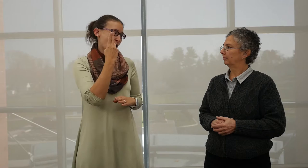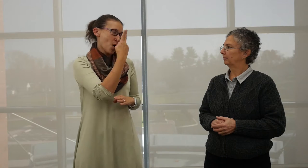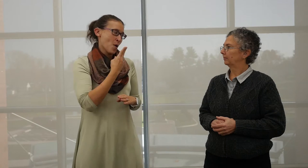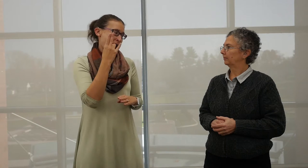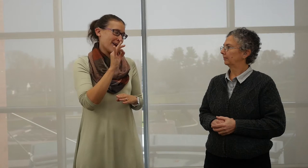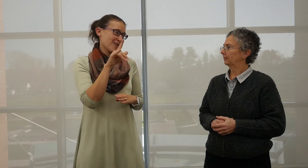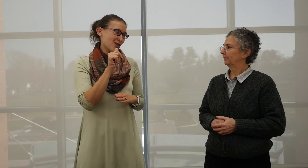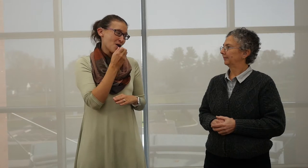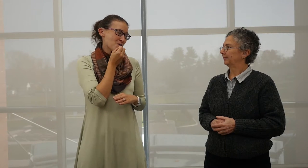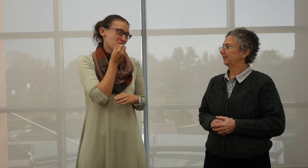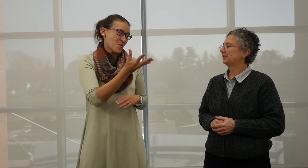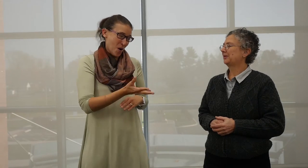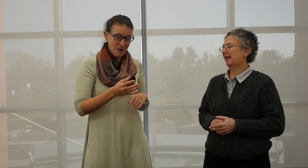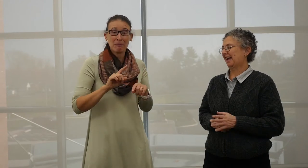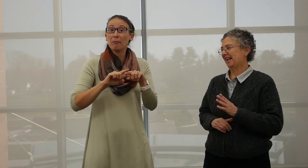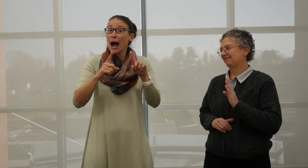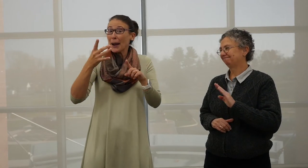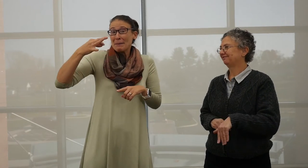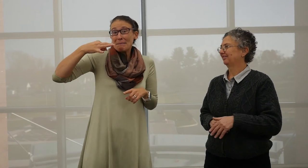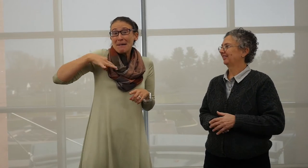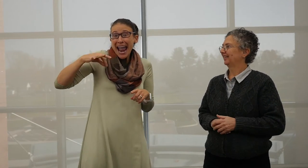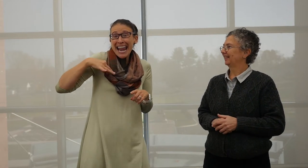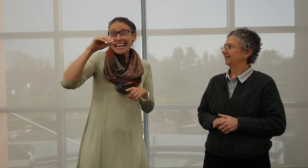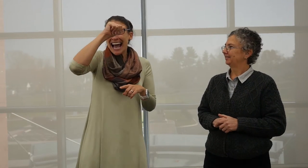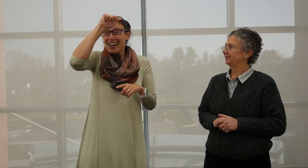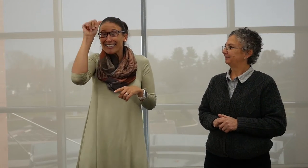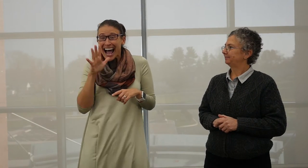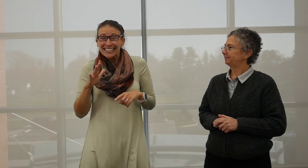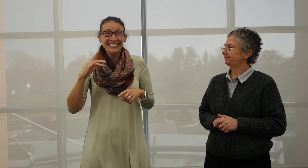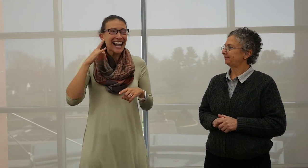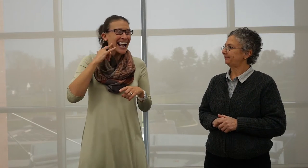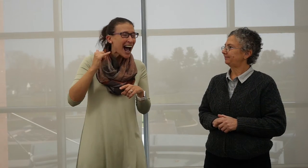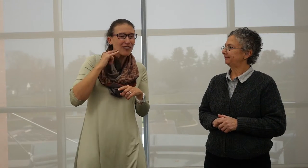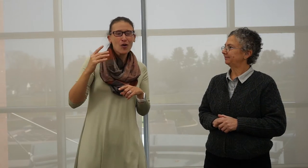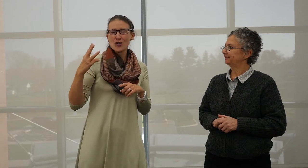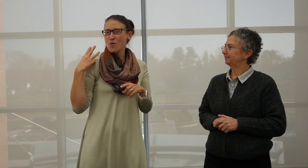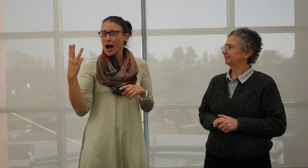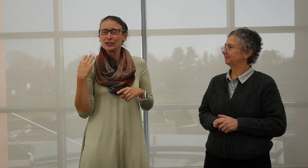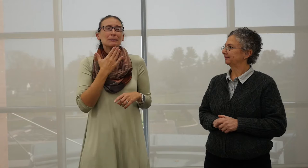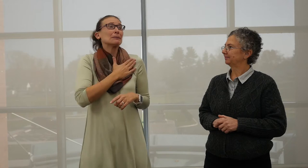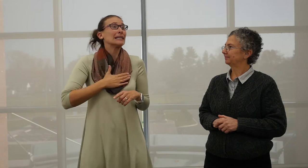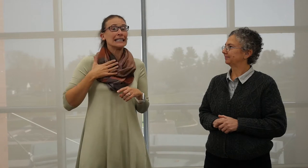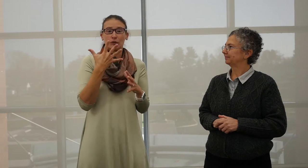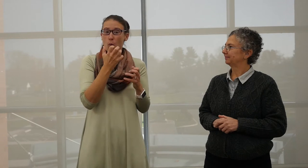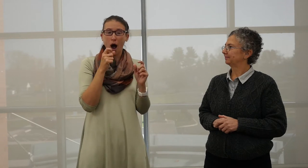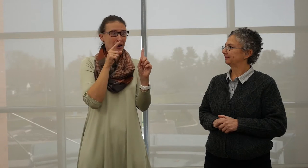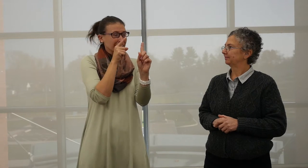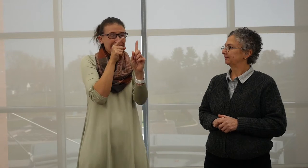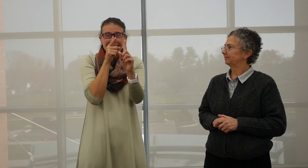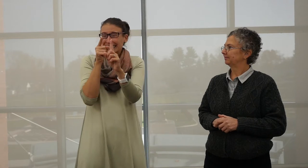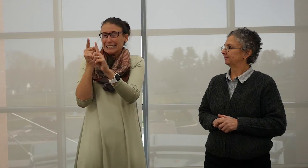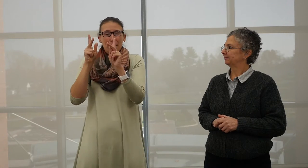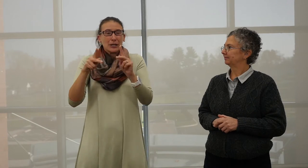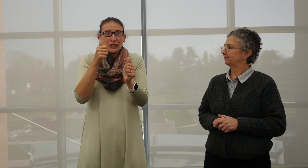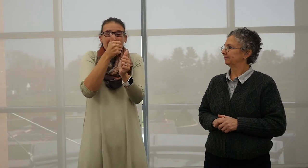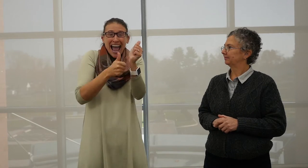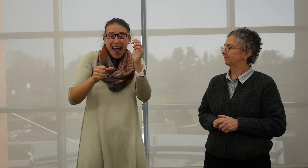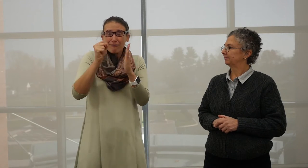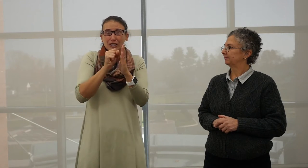50 states to participate, and Hawaii, it'll be warm, but Alaska, California, Washington. We need a